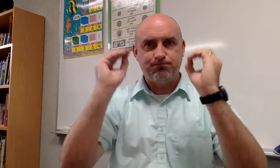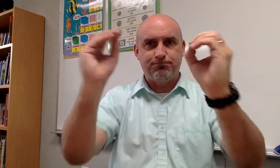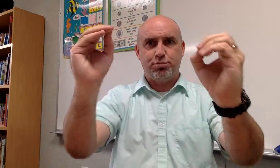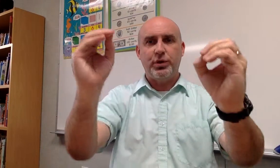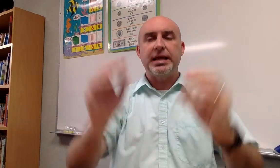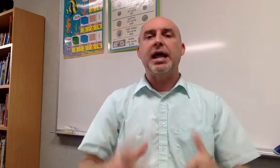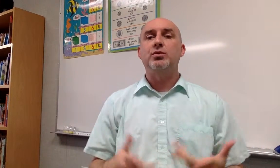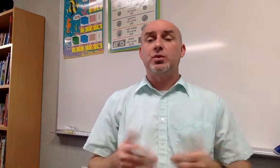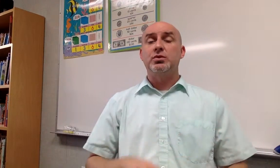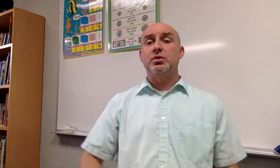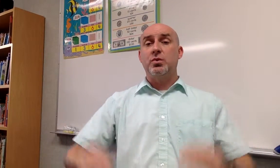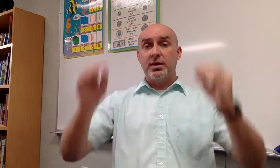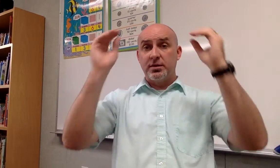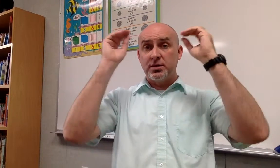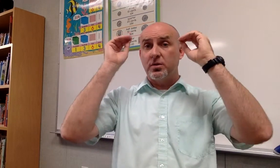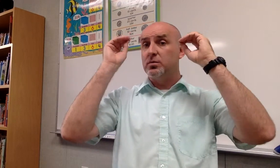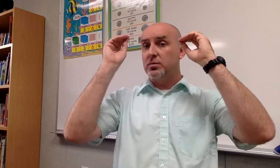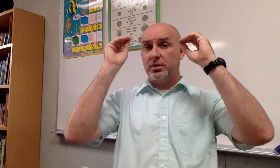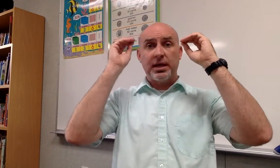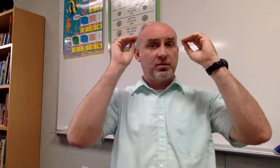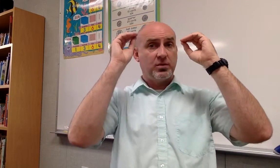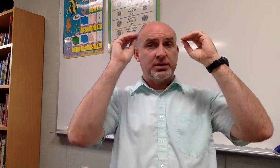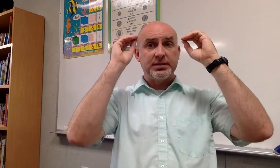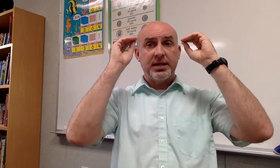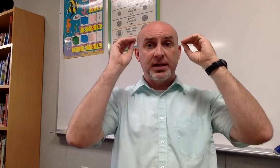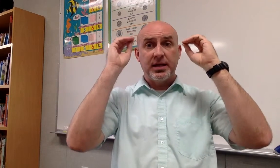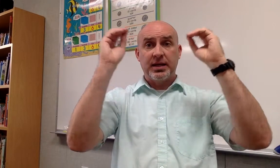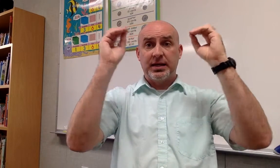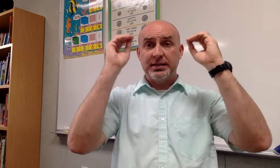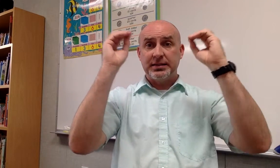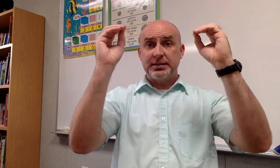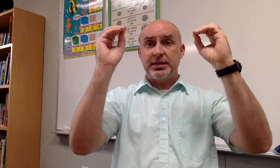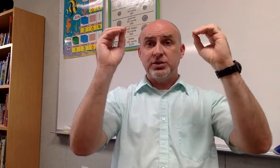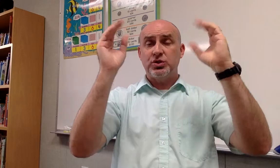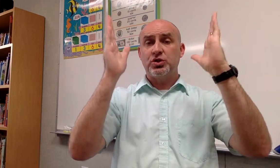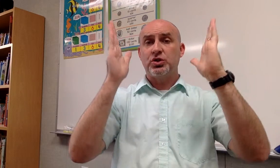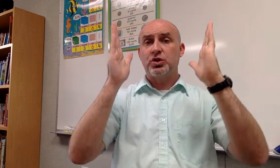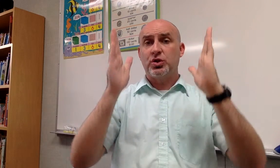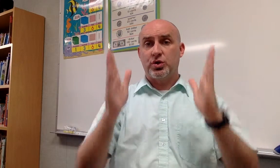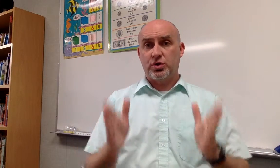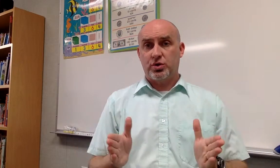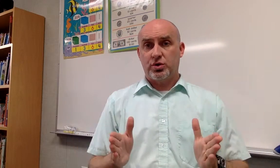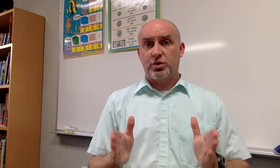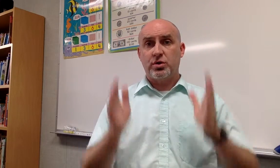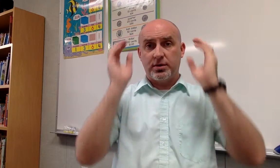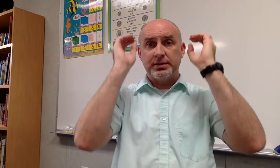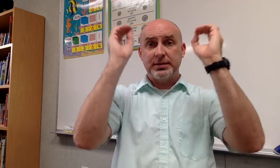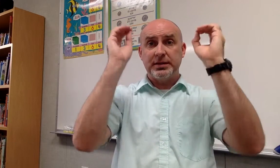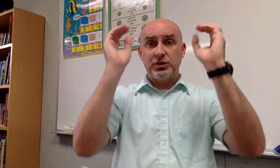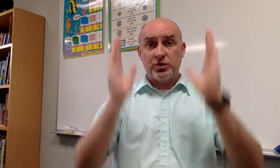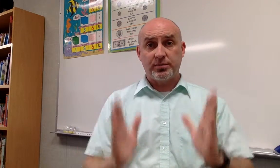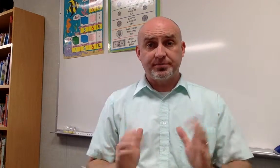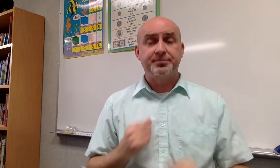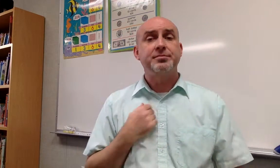putting it out towards you. So, again, we're going to say teach-er. It's a teacher.